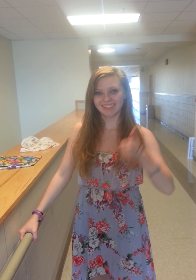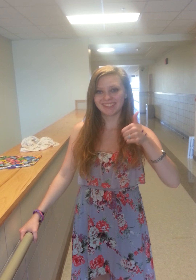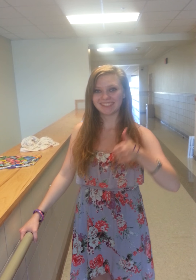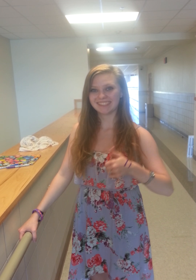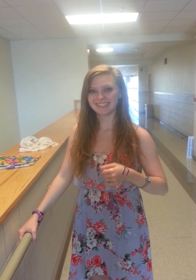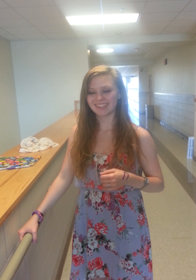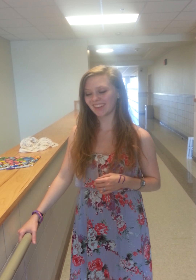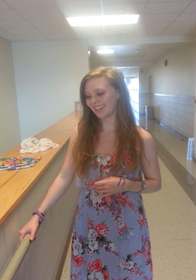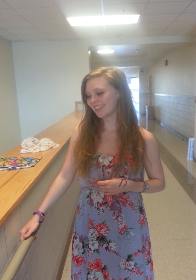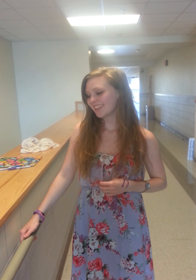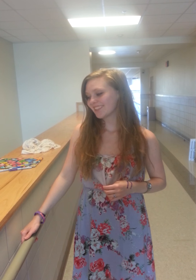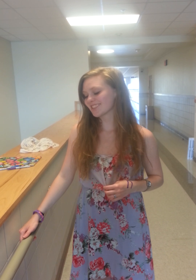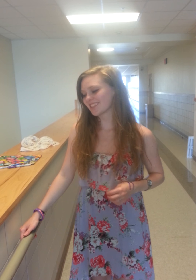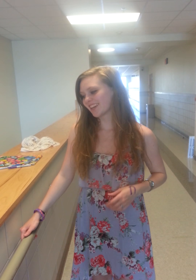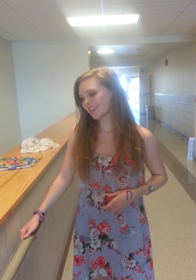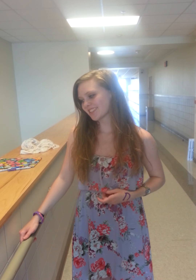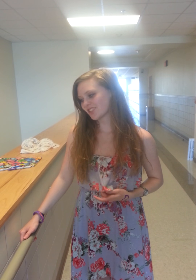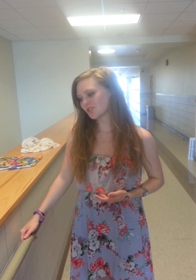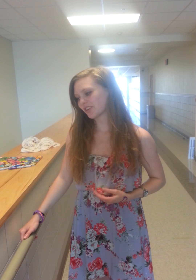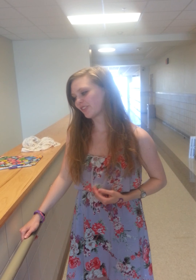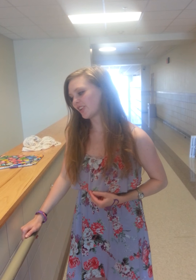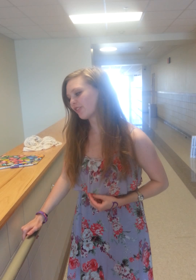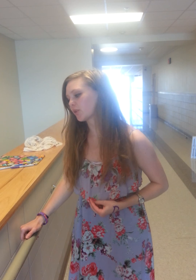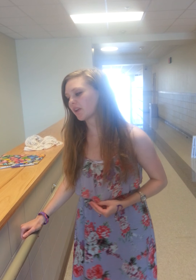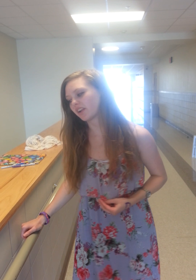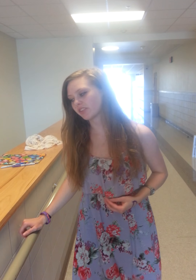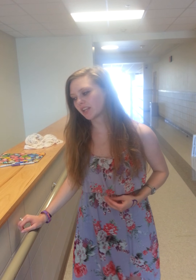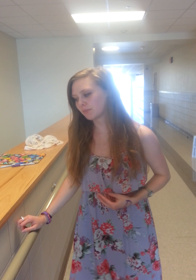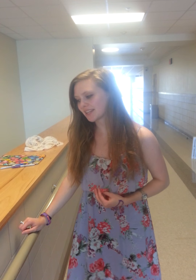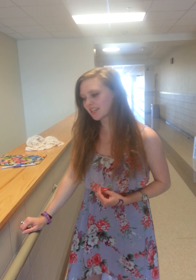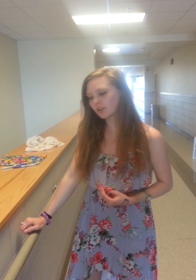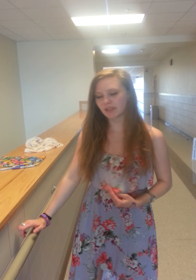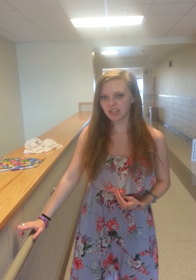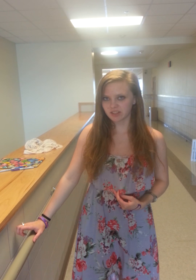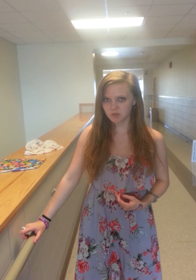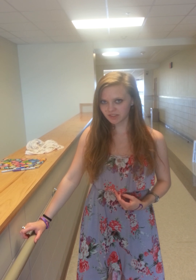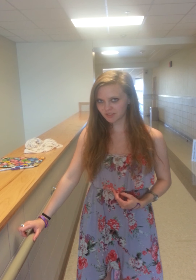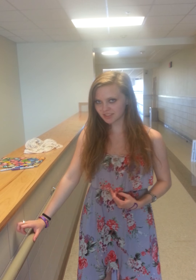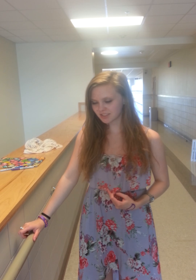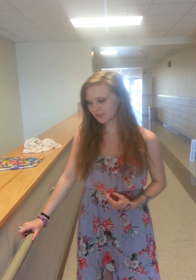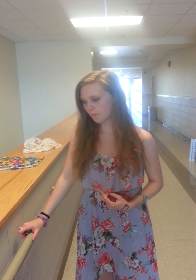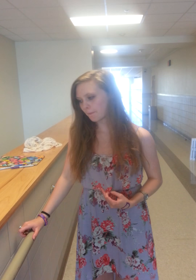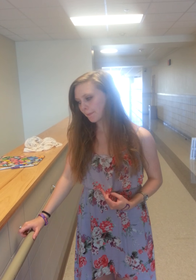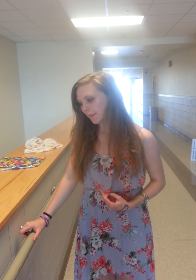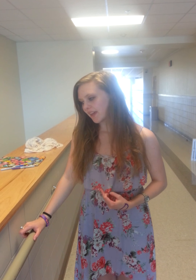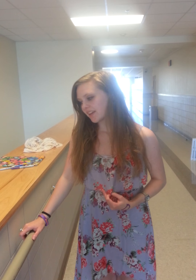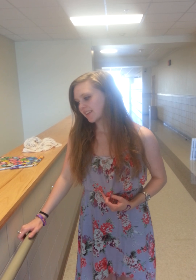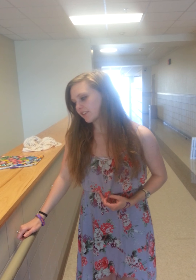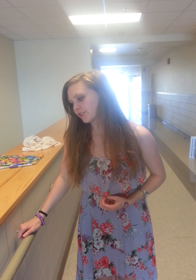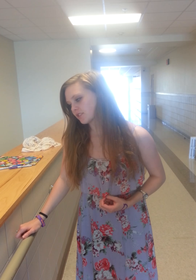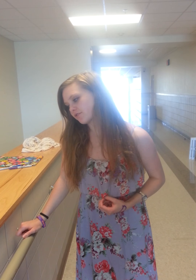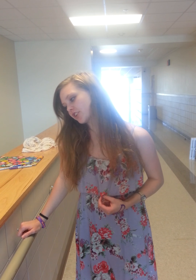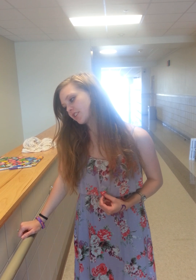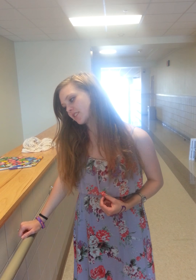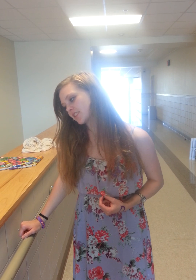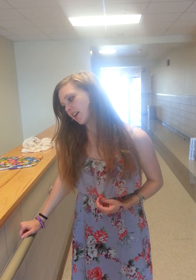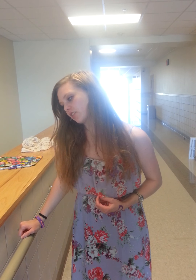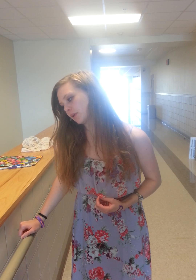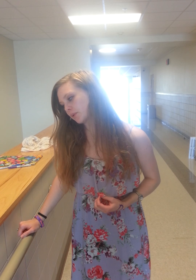good? Yeah. Okay, this is the ASL tutorial video for We Are Never Getting Back Together by Taylor Swift. First verse, I remember when